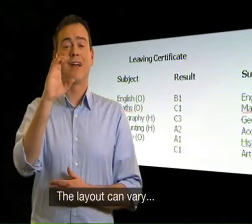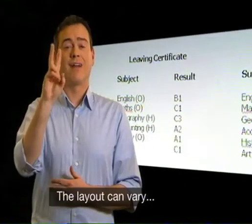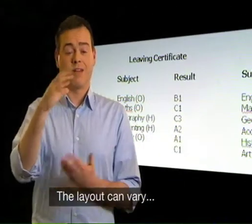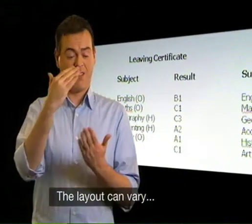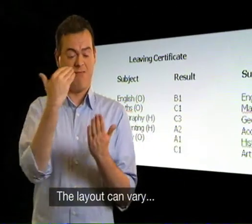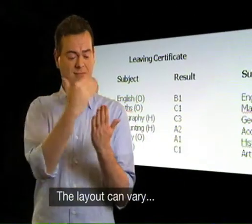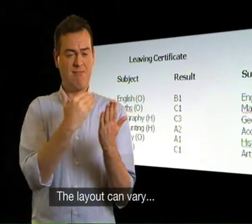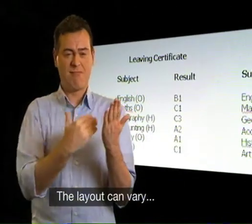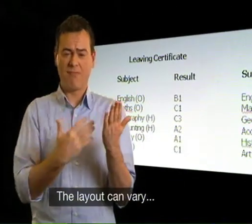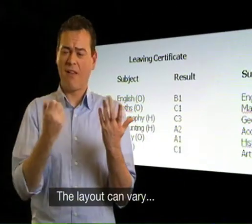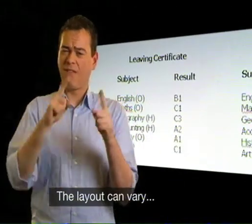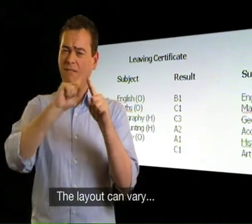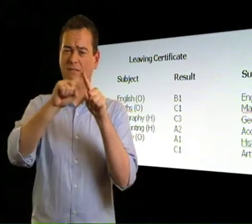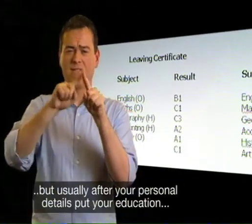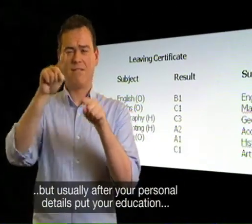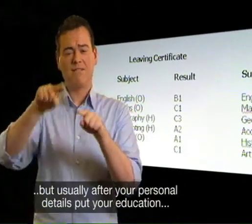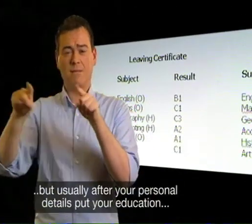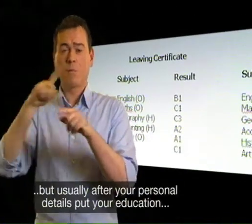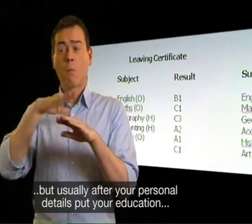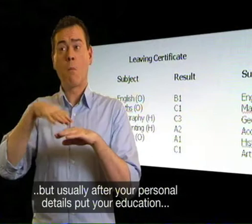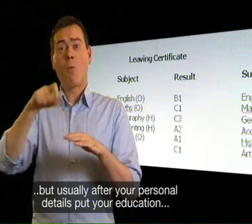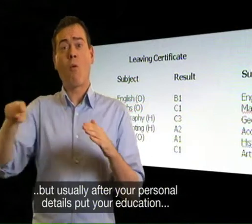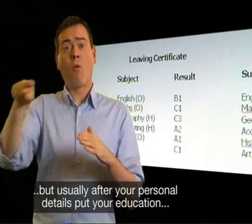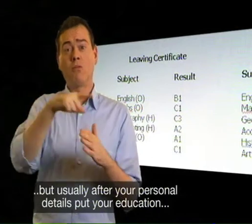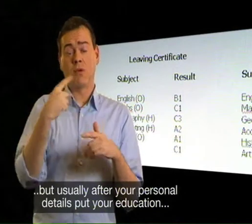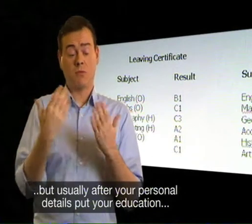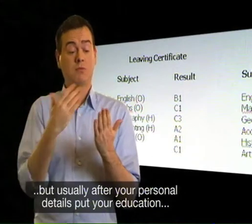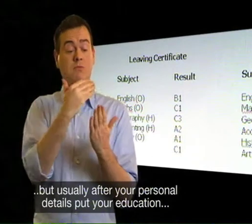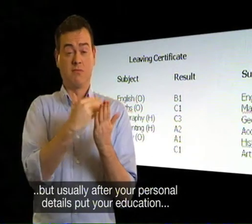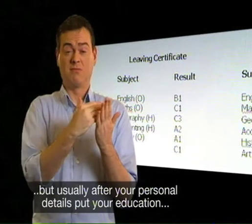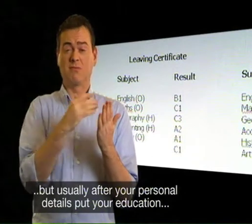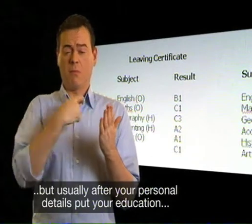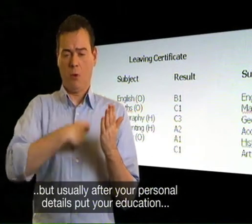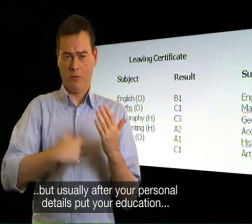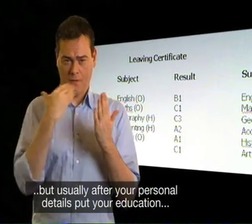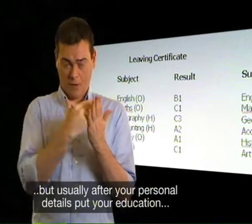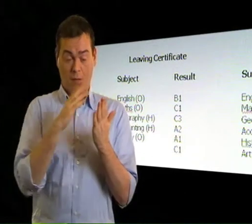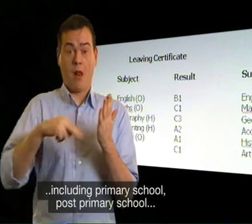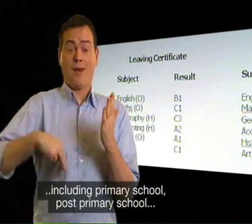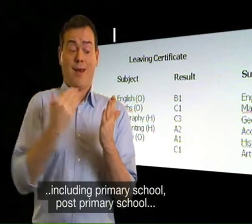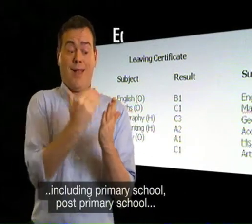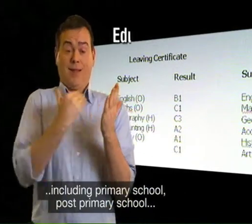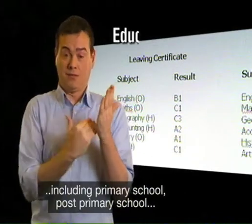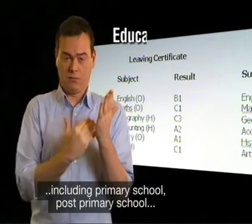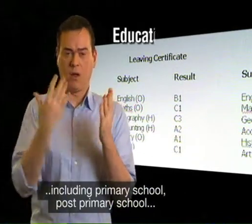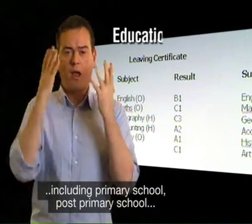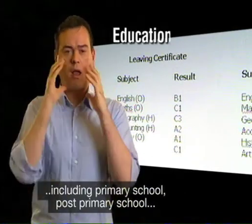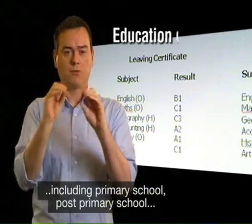The layout can vary, but usually after your personal details, put your education, including primary school,